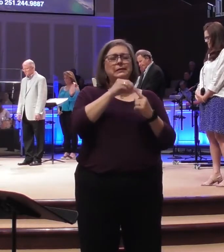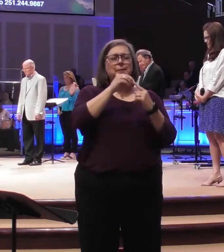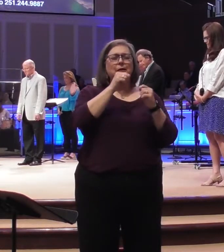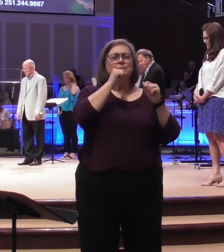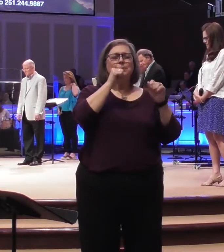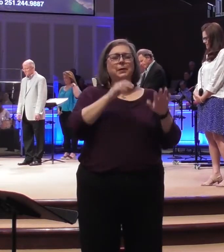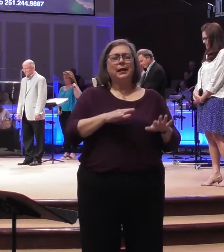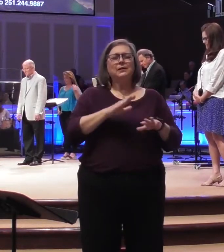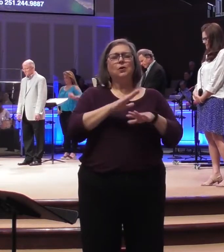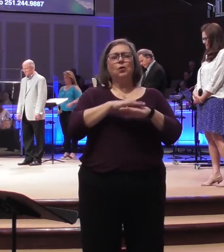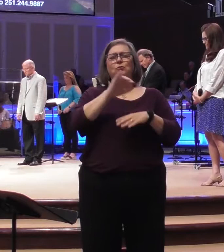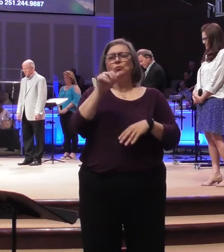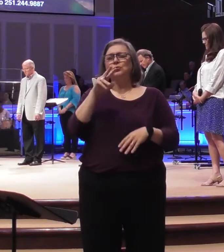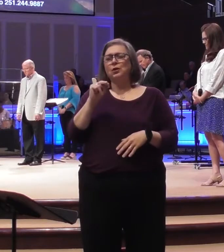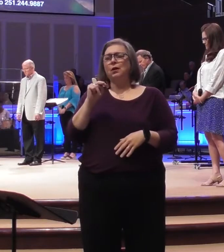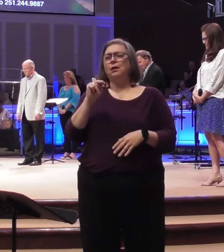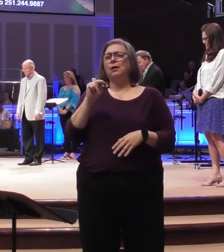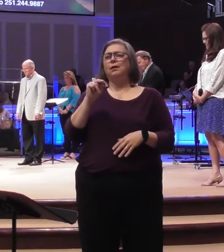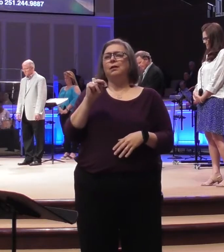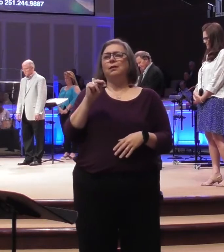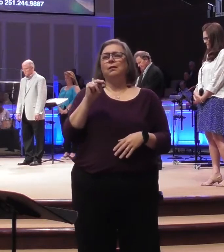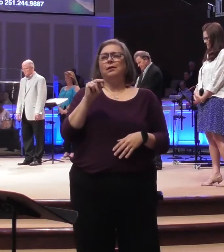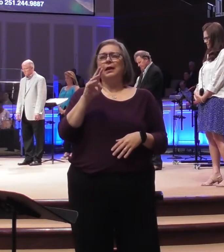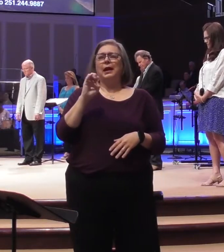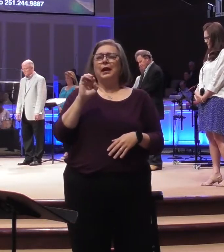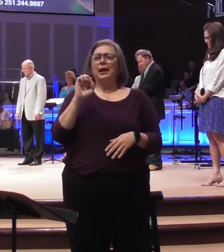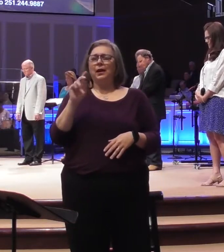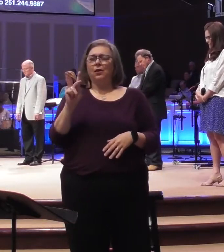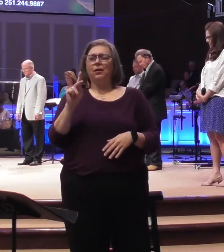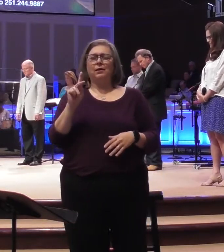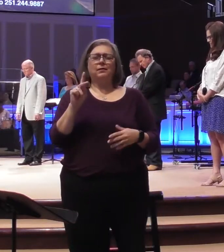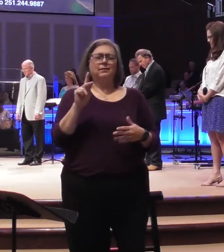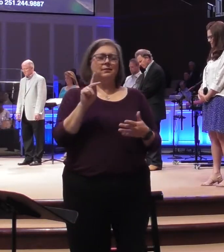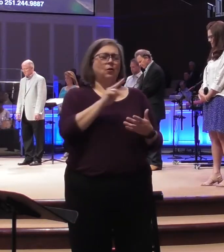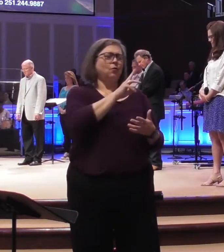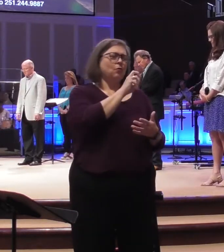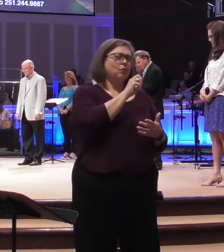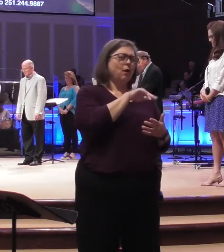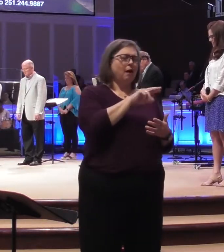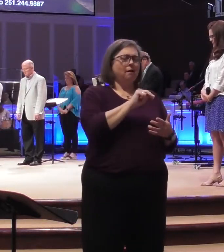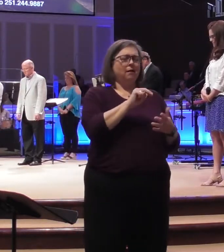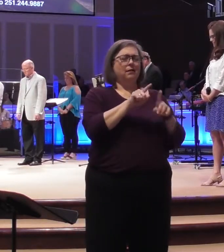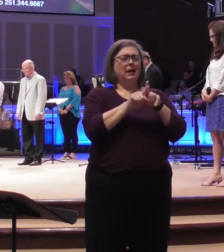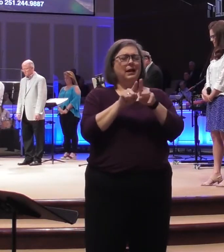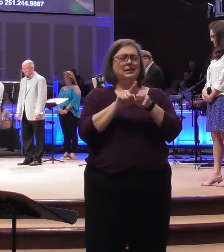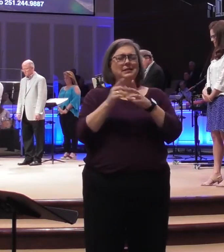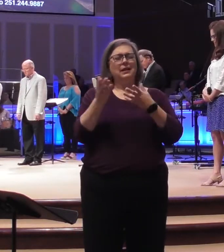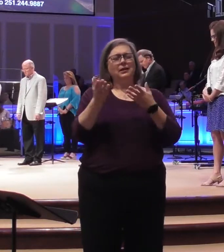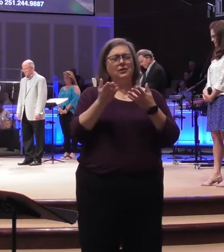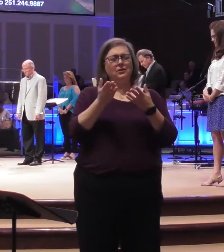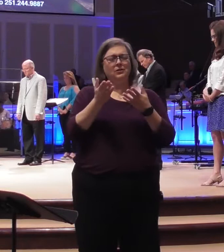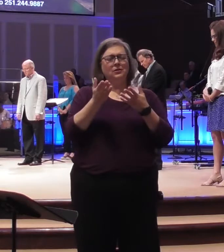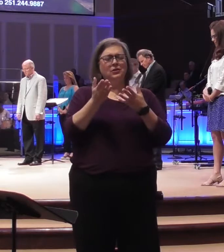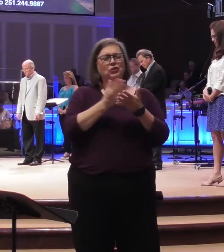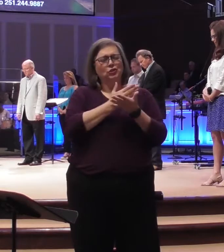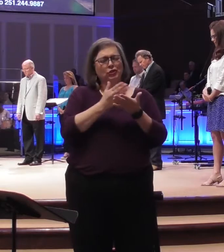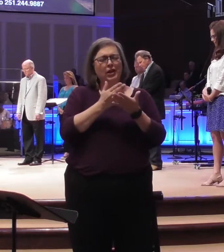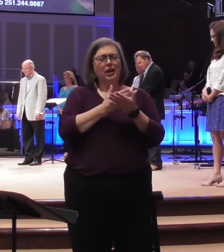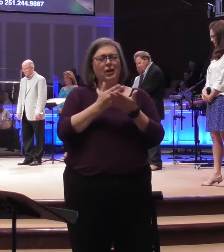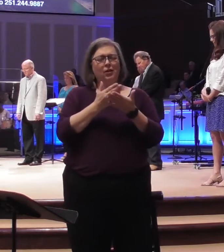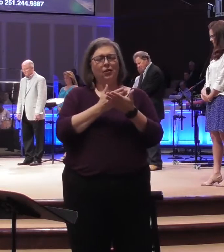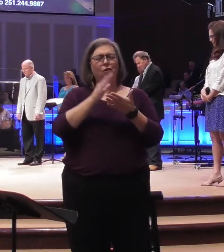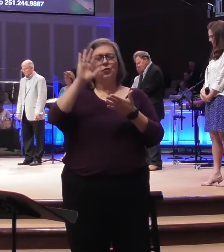Brother John, Brother Ryan, and Brother Eric as they share your words to song and sermon. And Lord, we